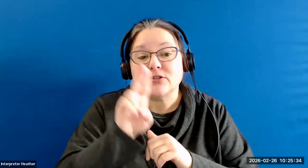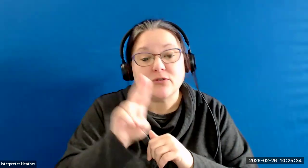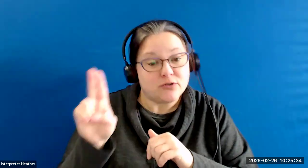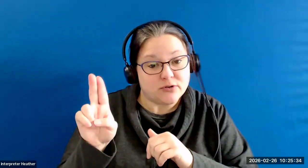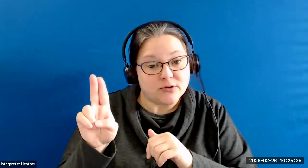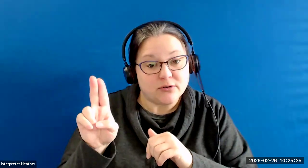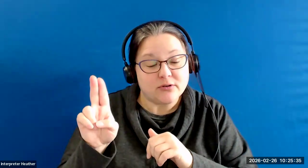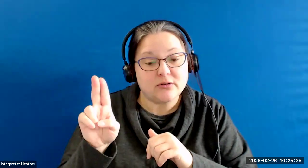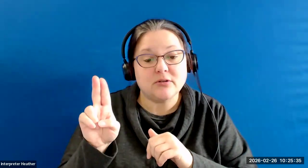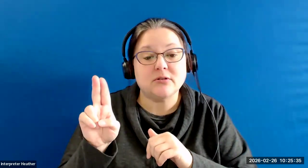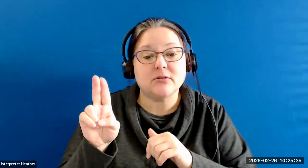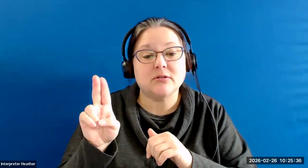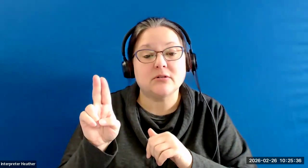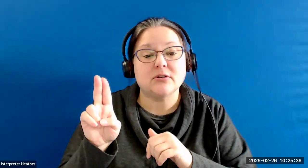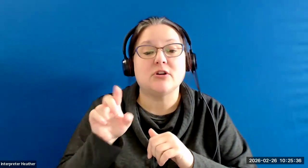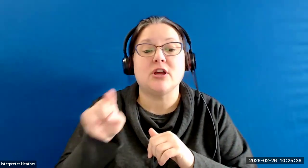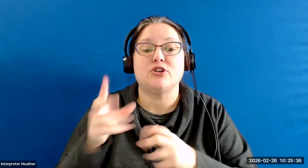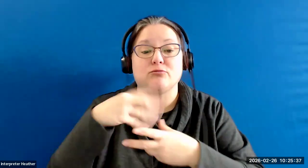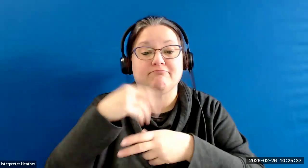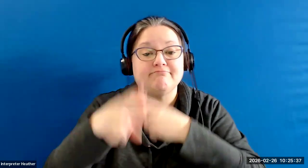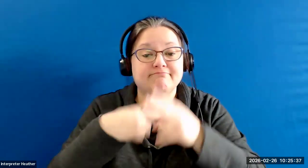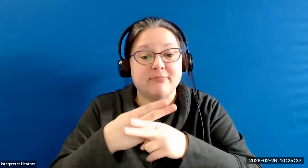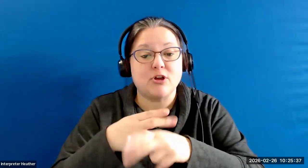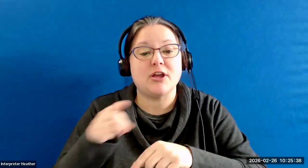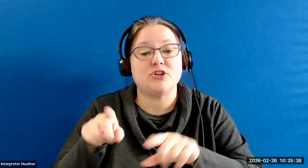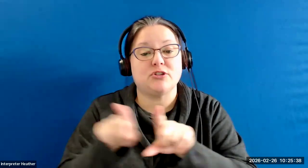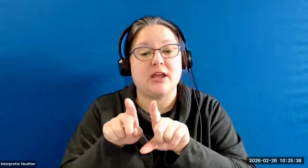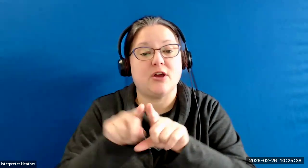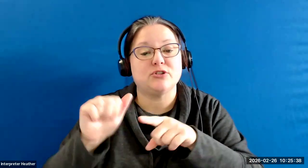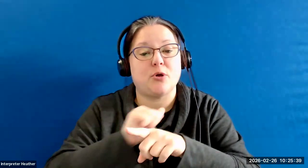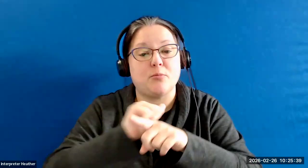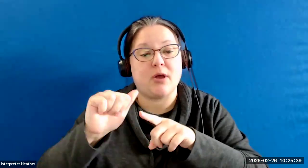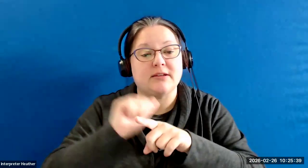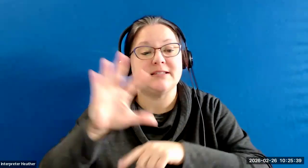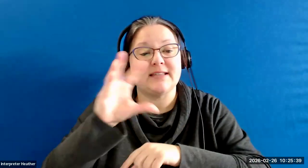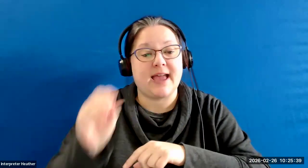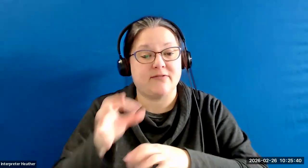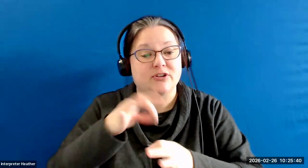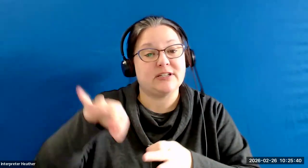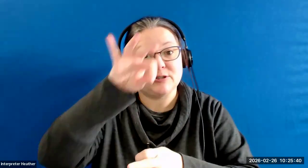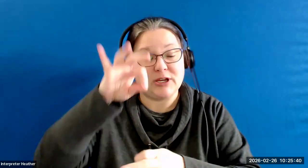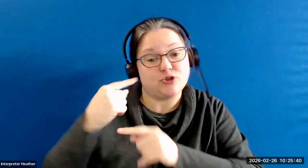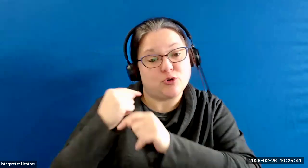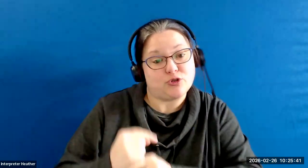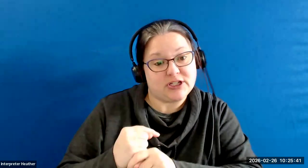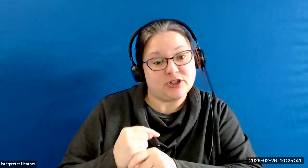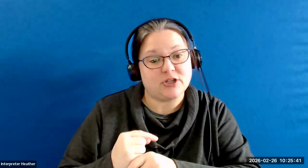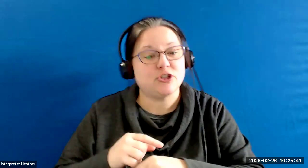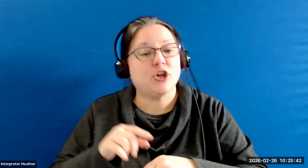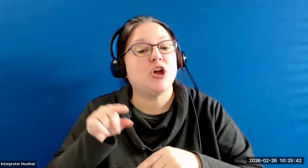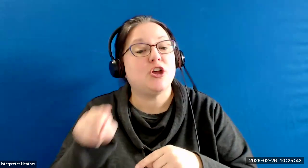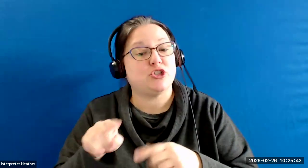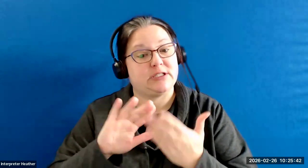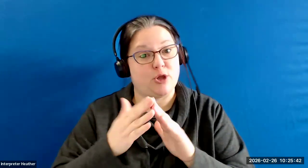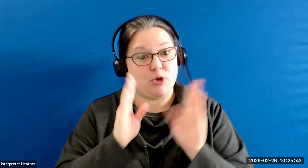Universalist, and she also practices African spiritual traditions. Ronnie is a community